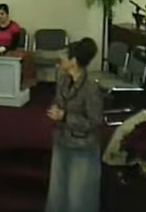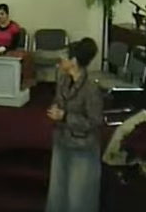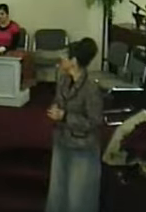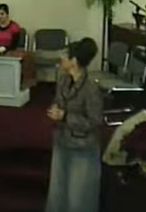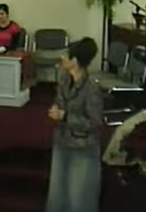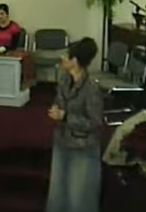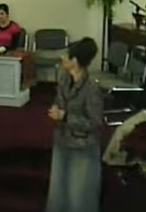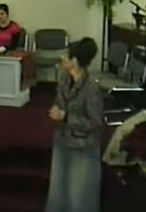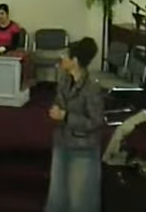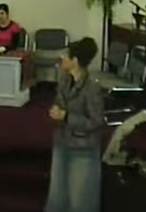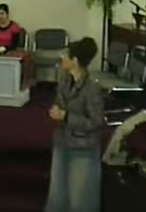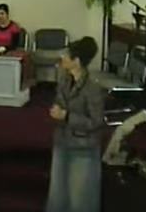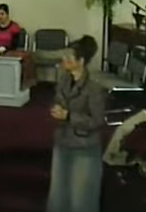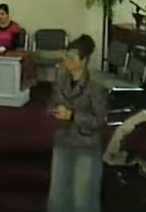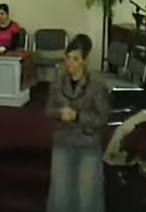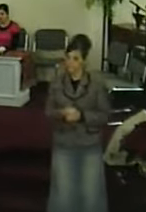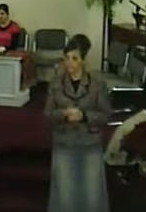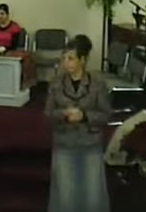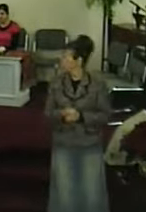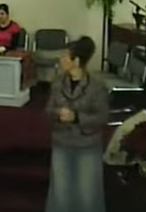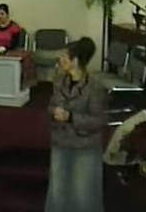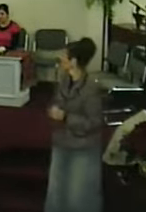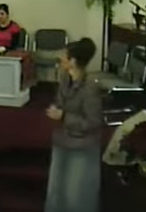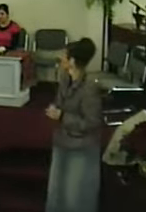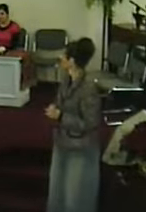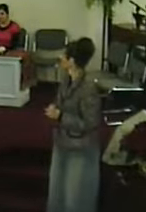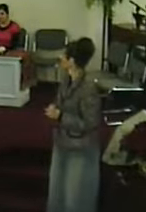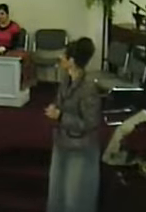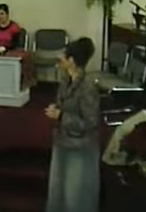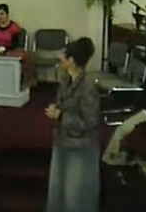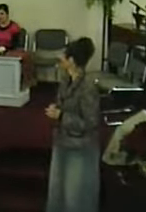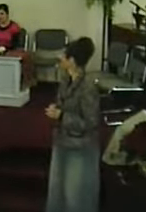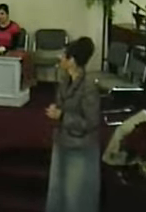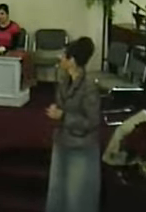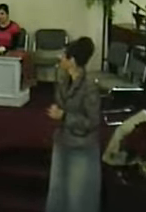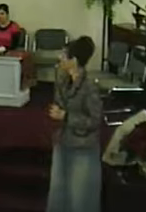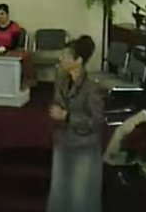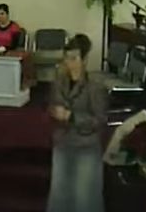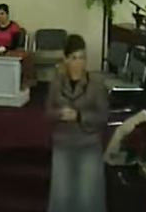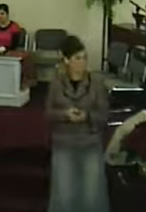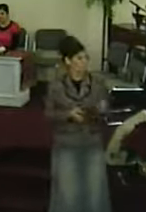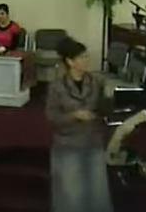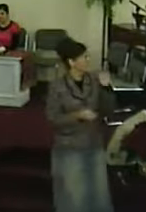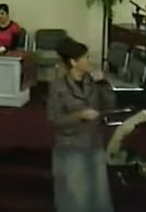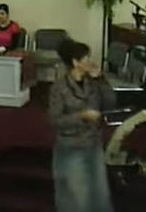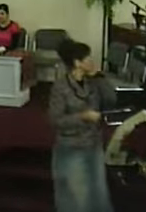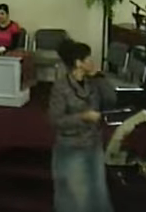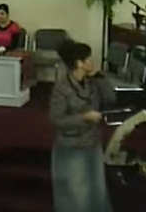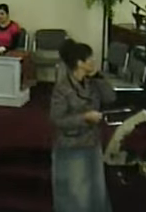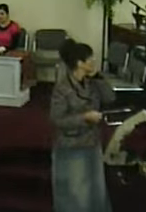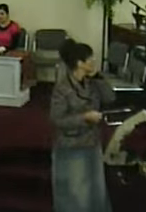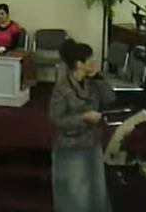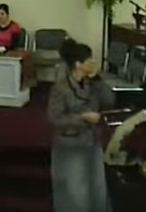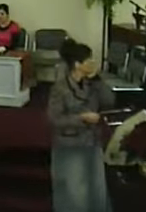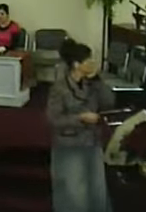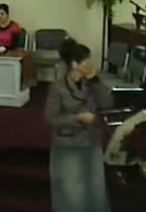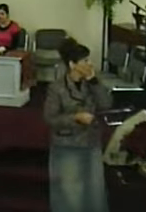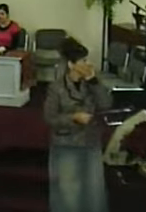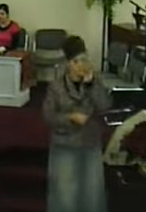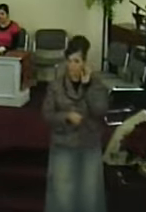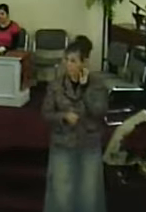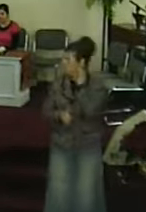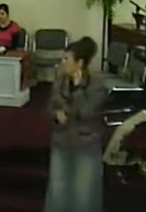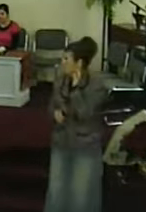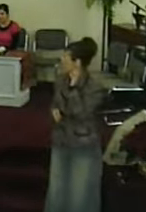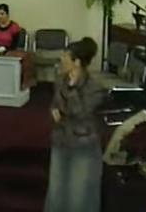These are for people who are going to be giving. And what we're going to do is we're going to fill these pledge cards out today. We'll give them in the offering today. And